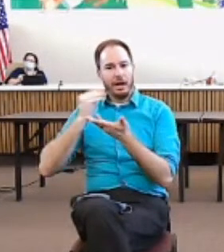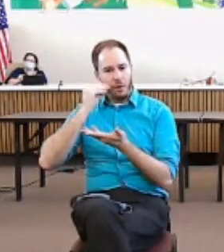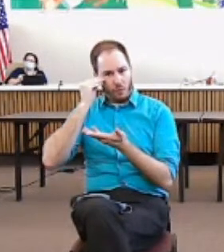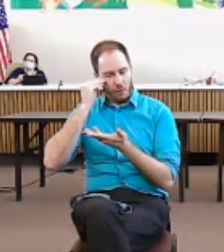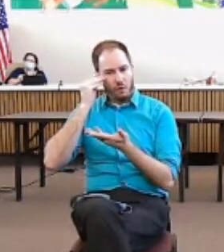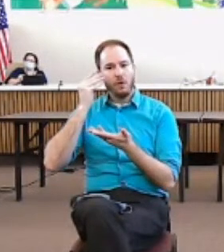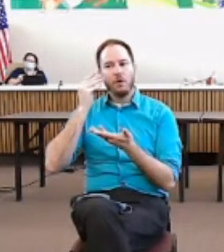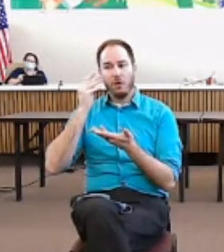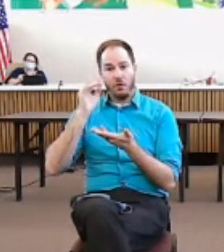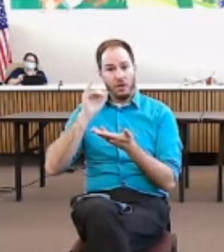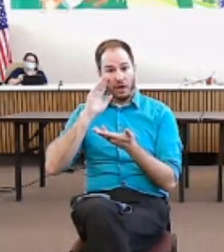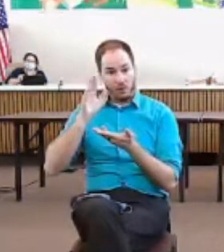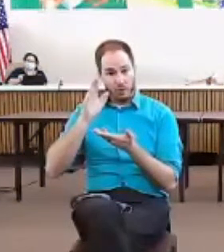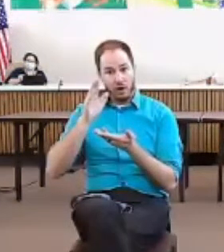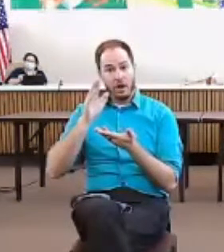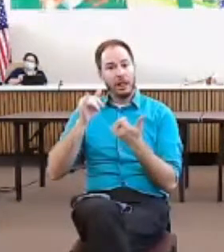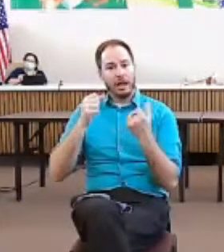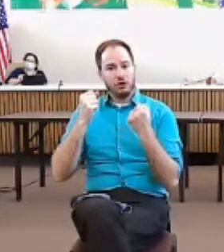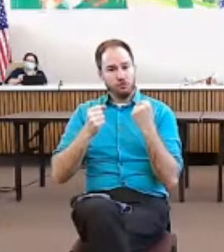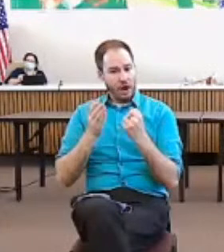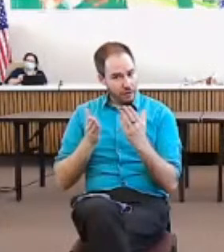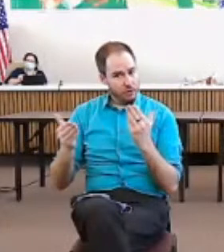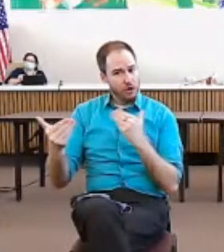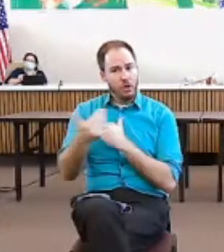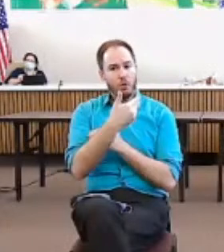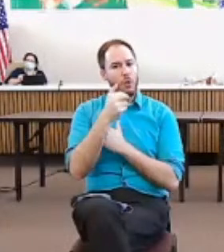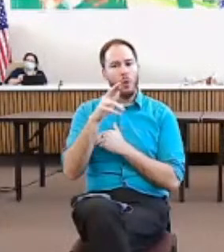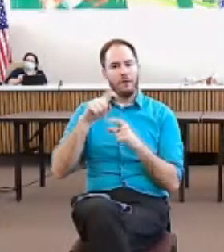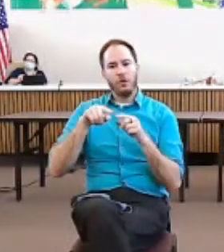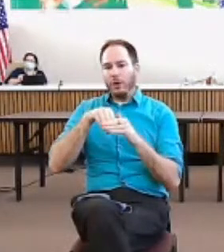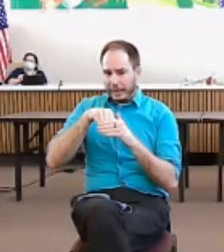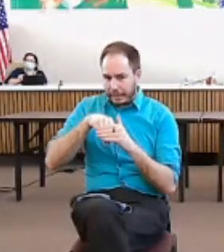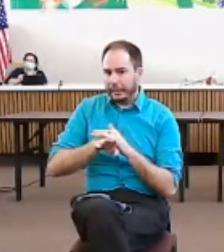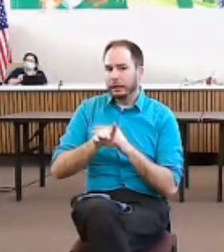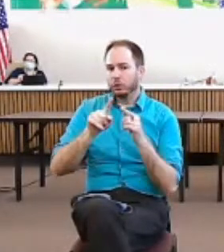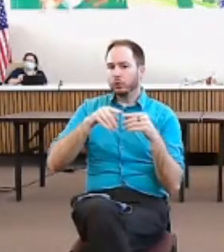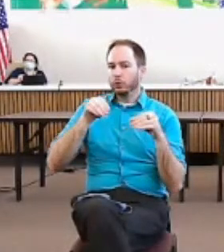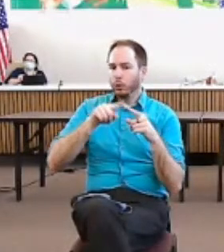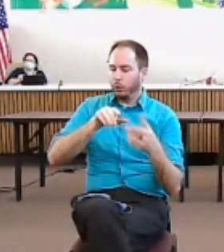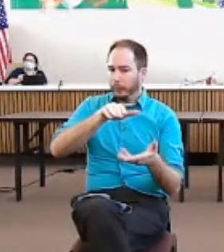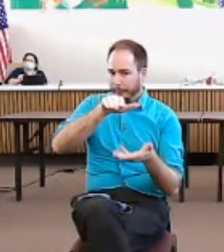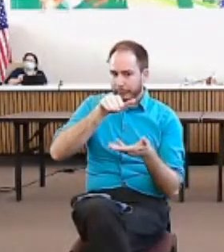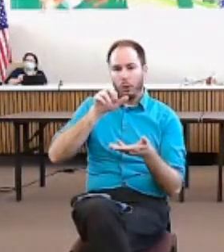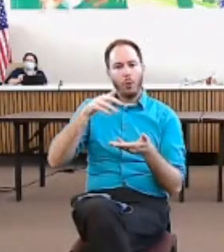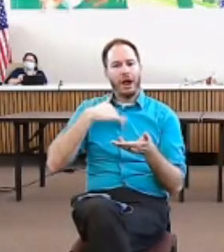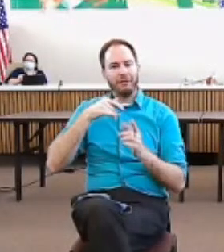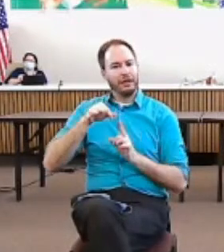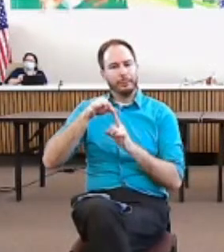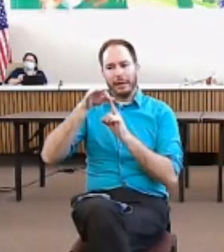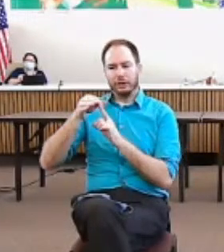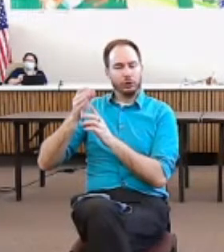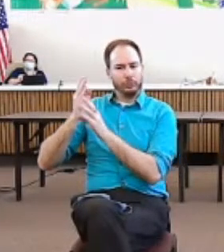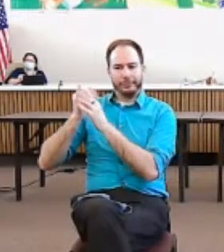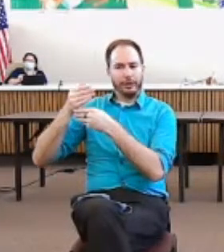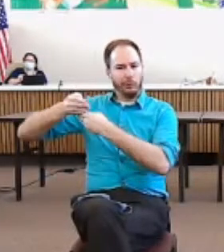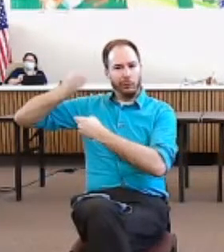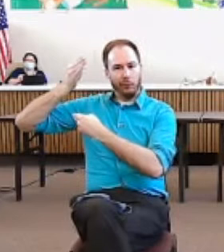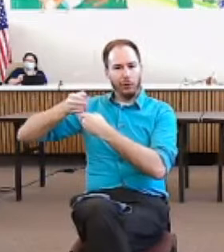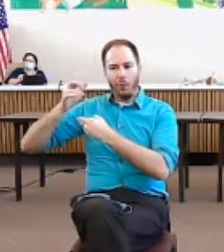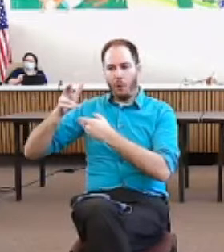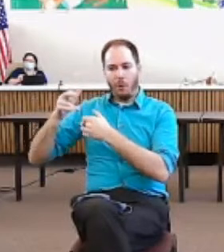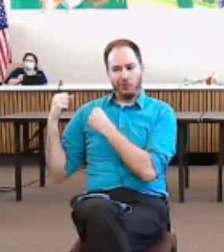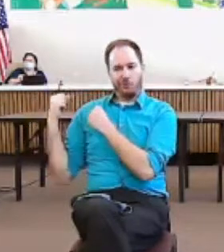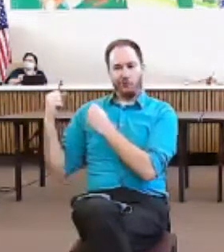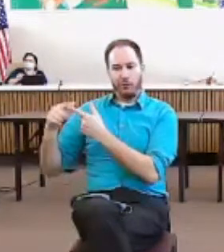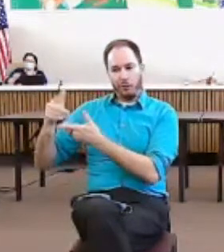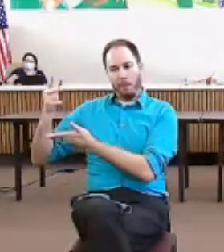it going to be serviced through a drive-through window, or are patrons going to be required to come in, or is there going to be special lane for